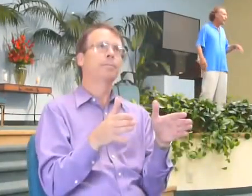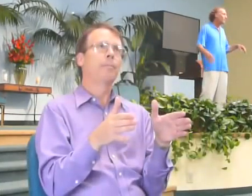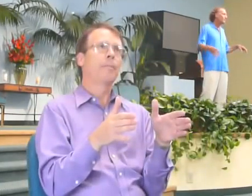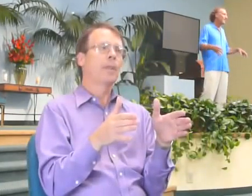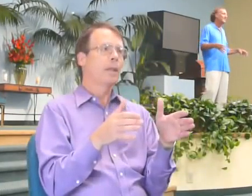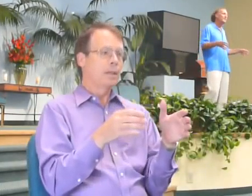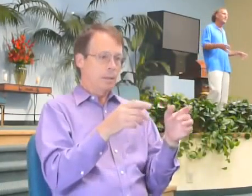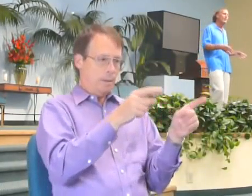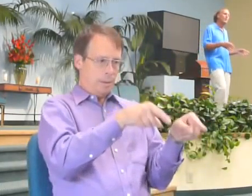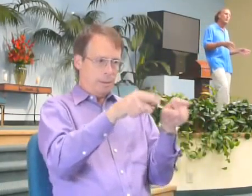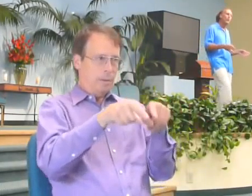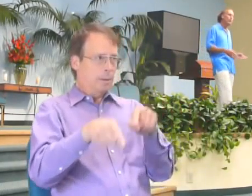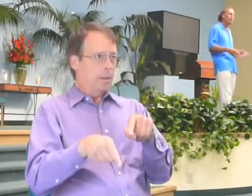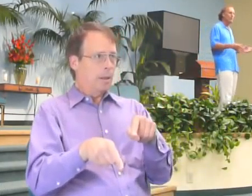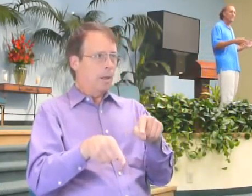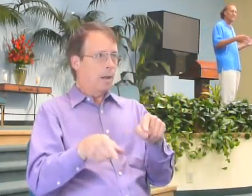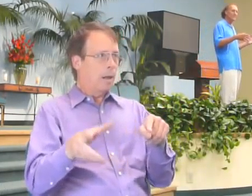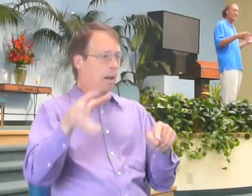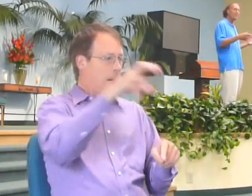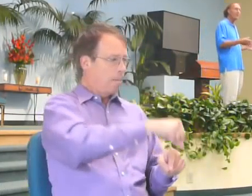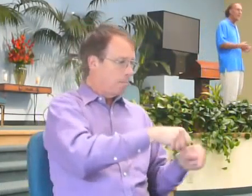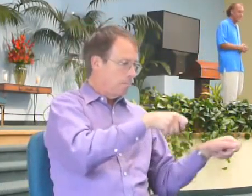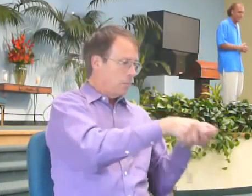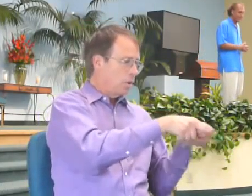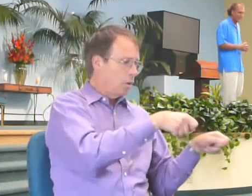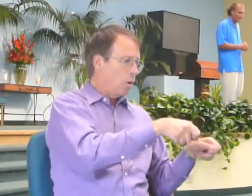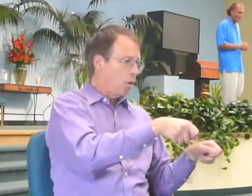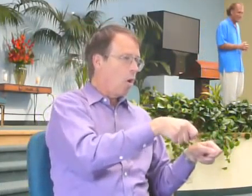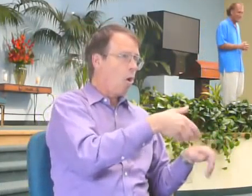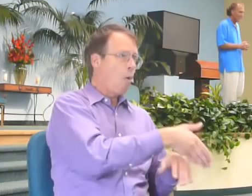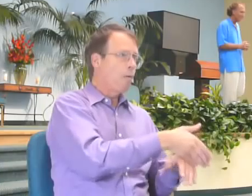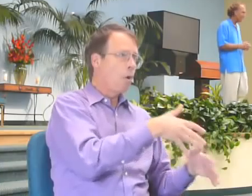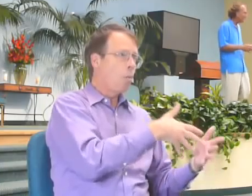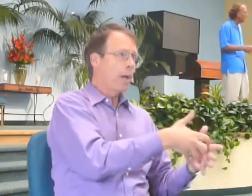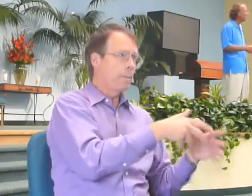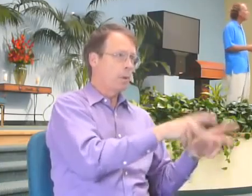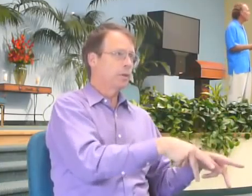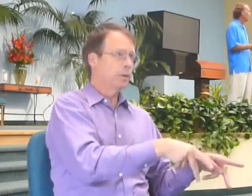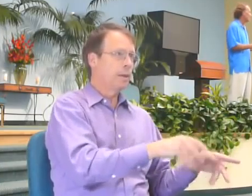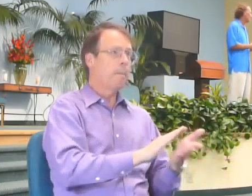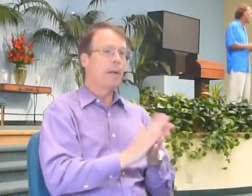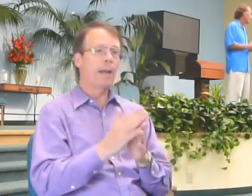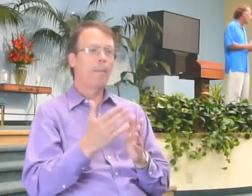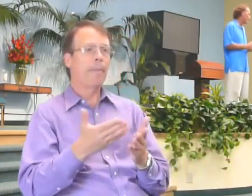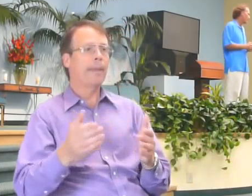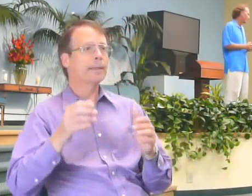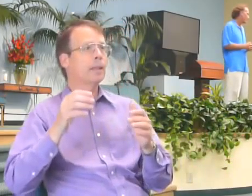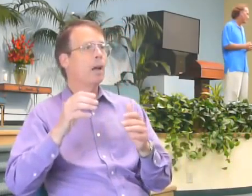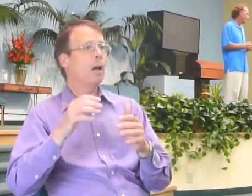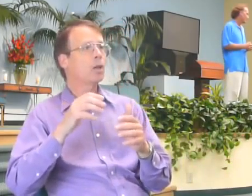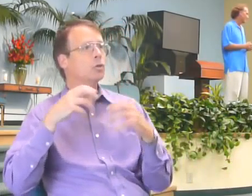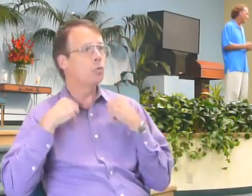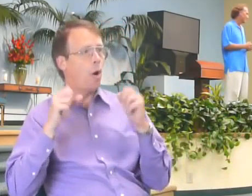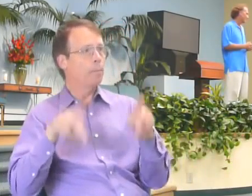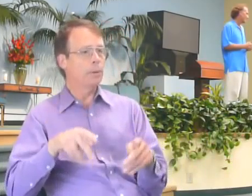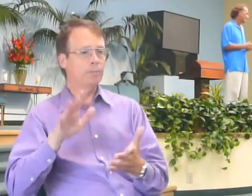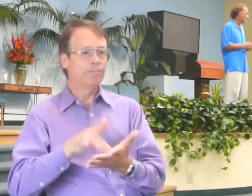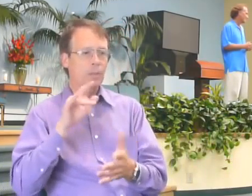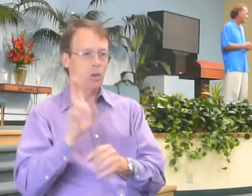living that we have become degeniusized. That we have lost it. All of a sudden we have given the power away from the outside world. The fear.